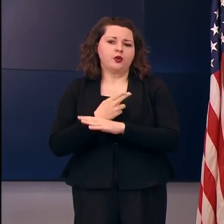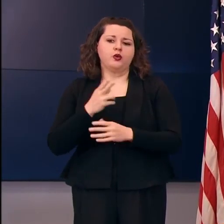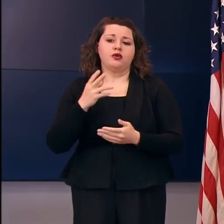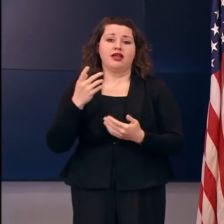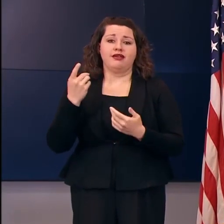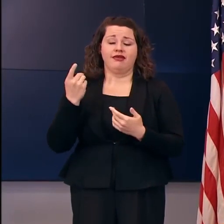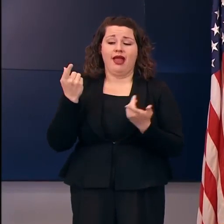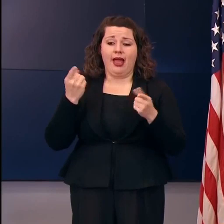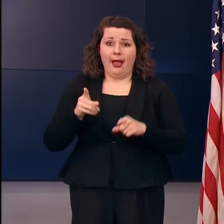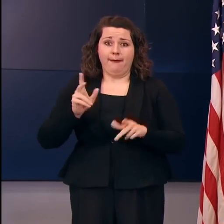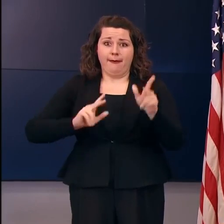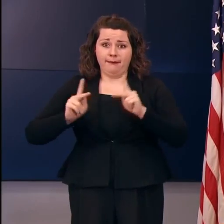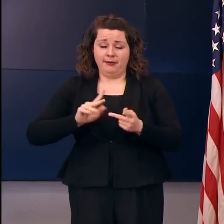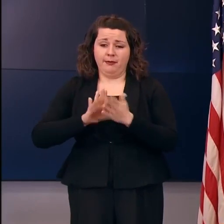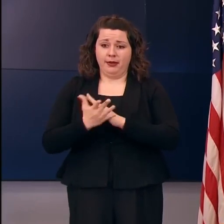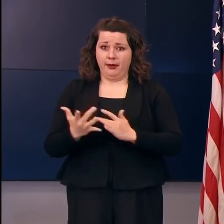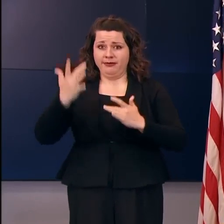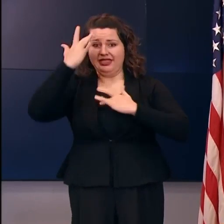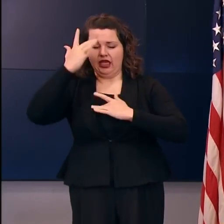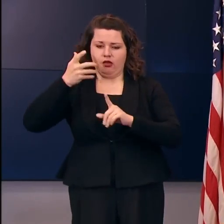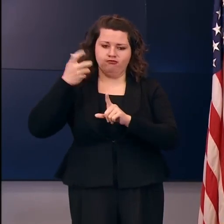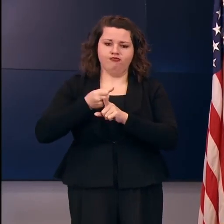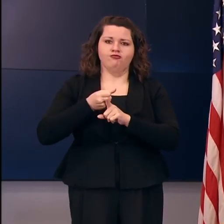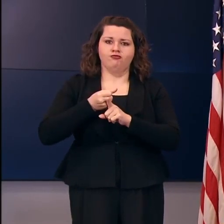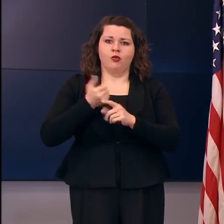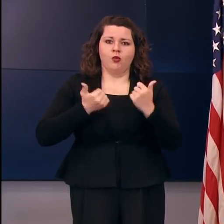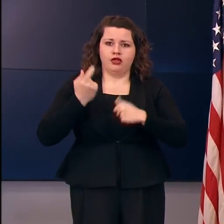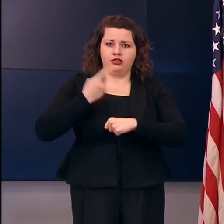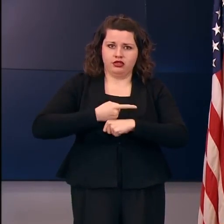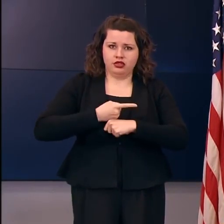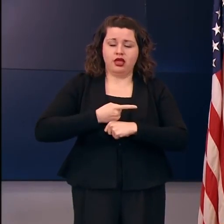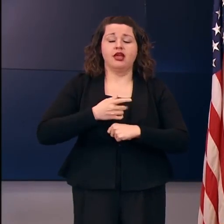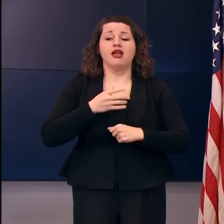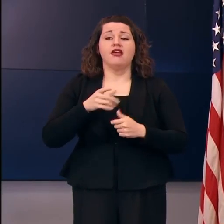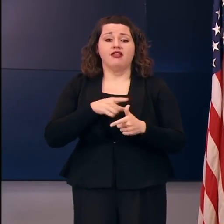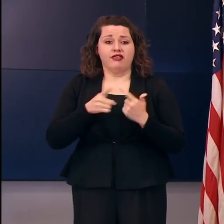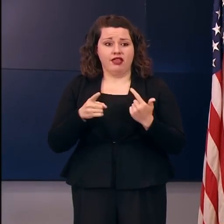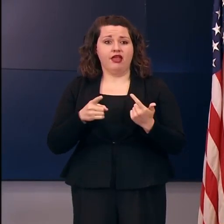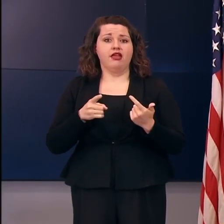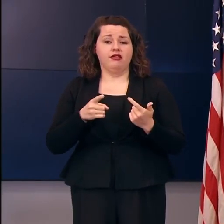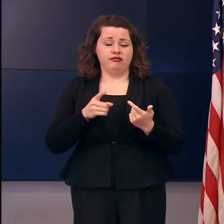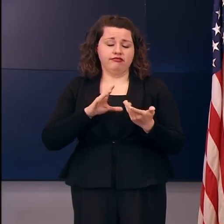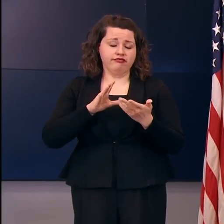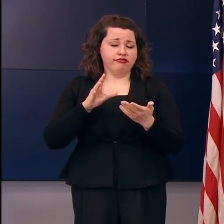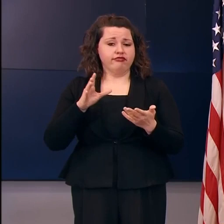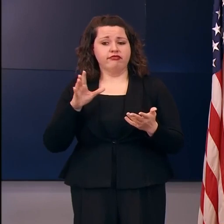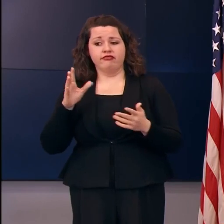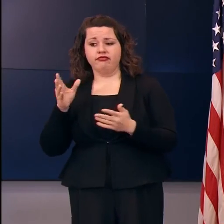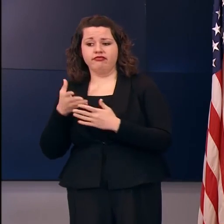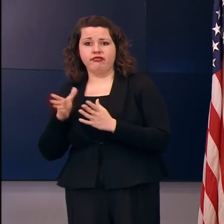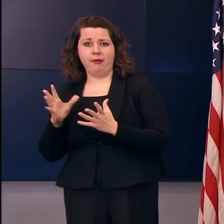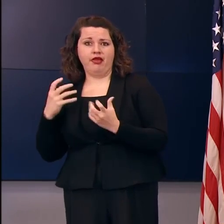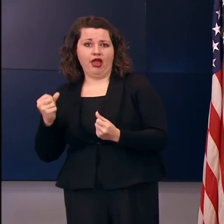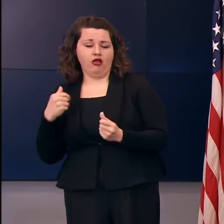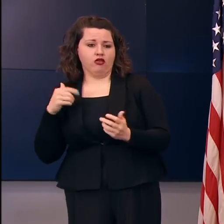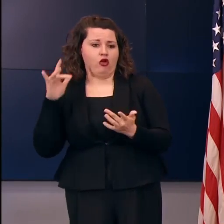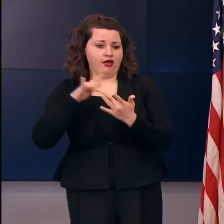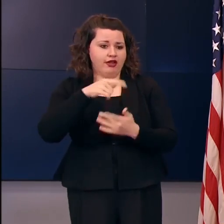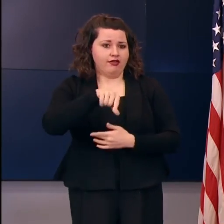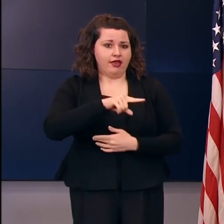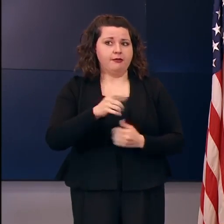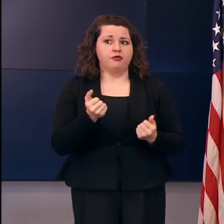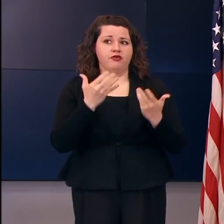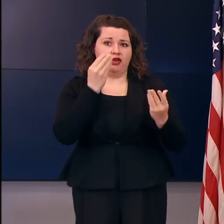for individuals who became ill, who then were contacted by public health and provided information about when their symptoms